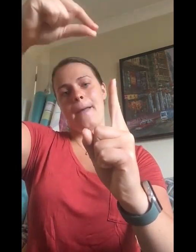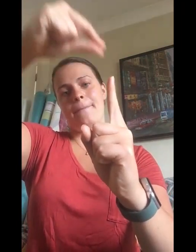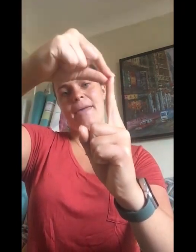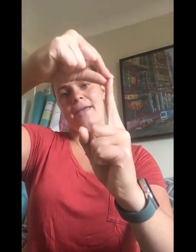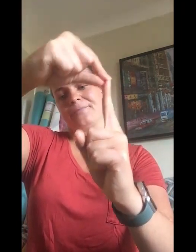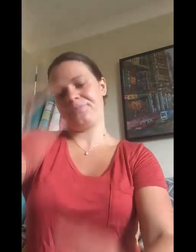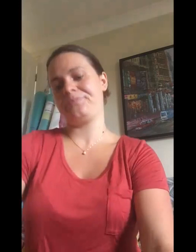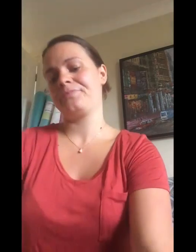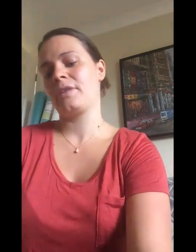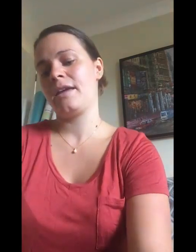P.